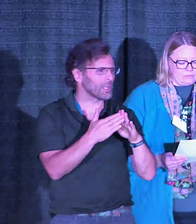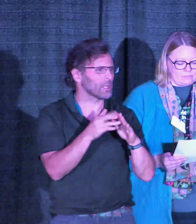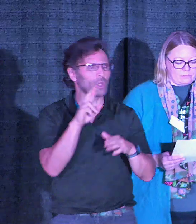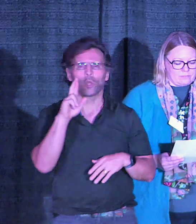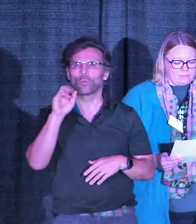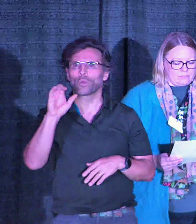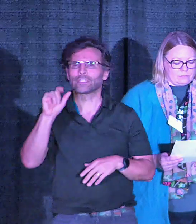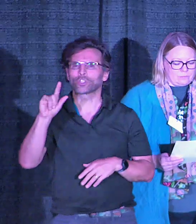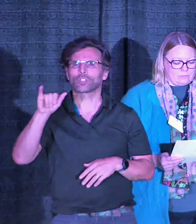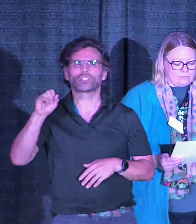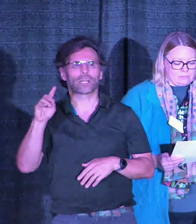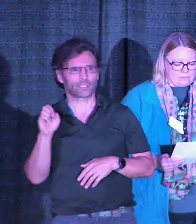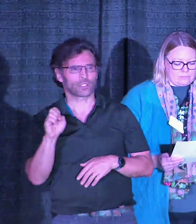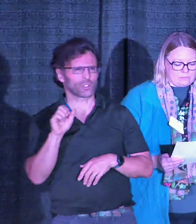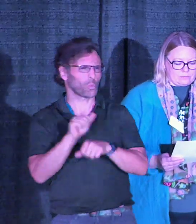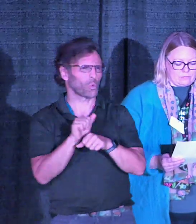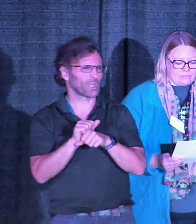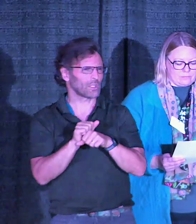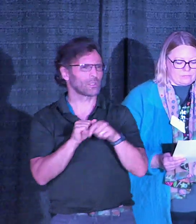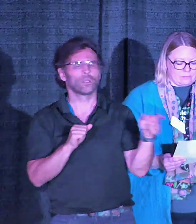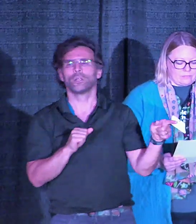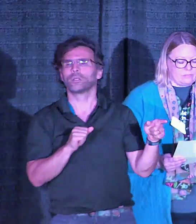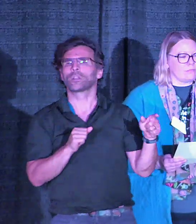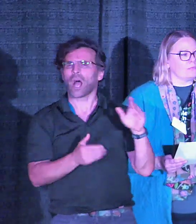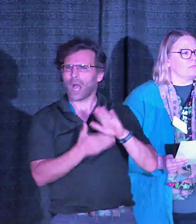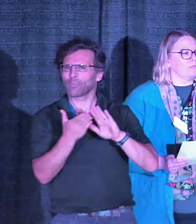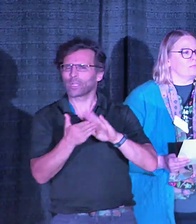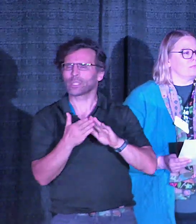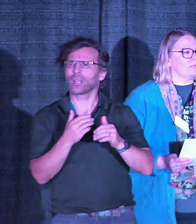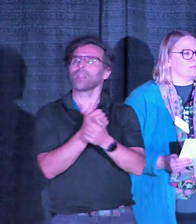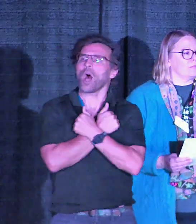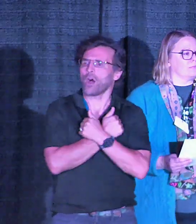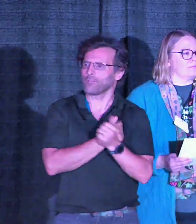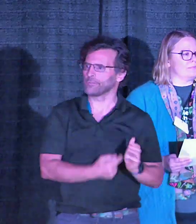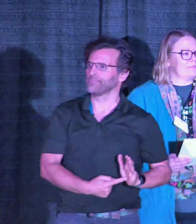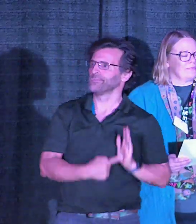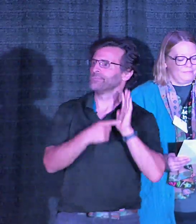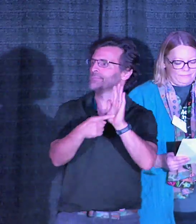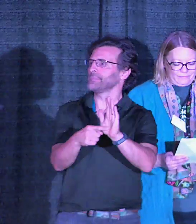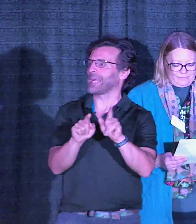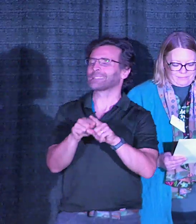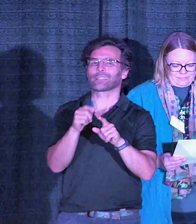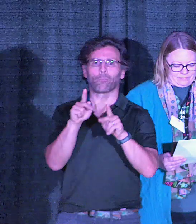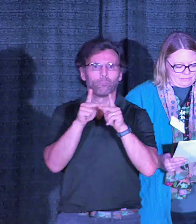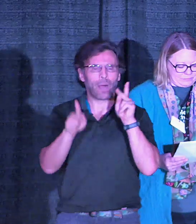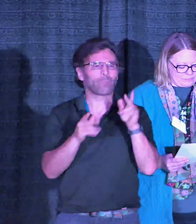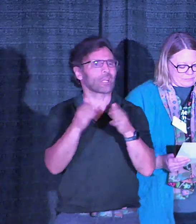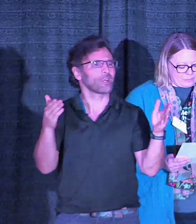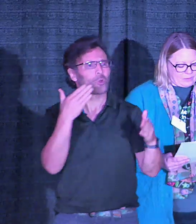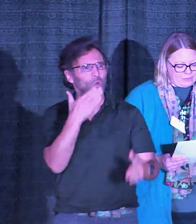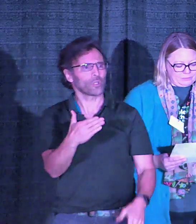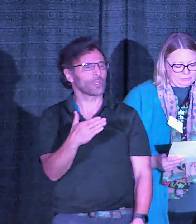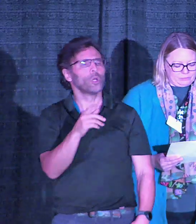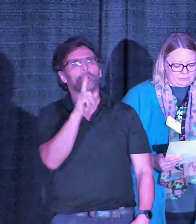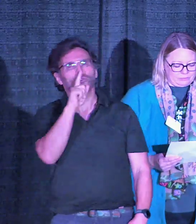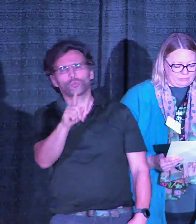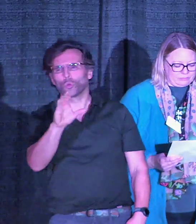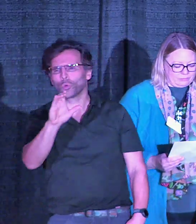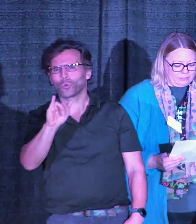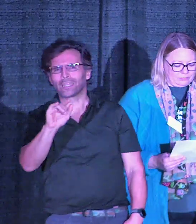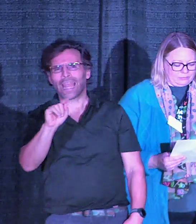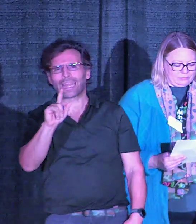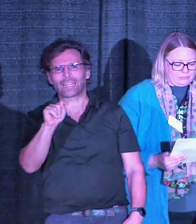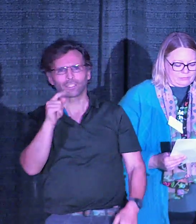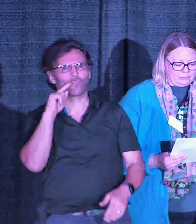racial justice, and working to operationalize love as a public good. She is a true catalyst for change.